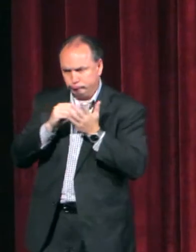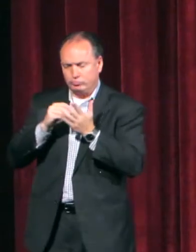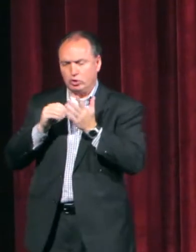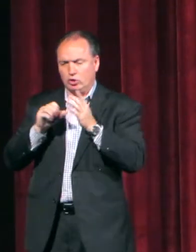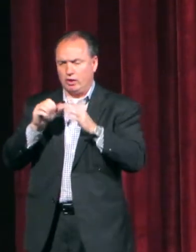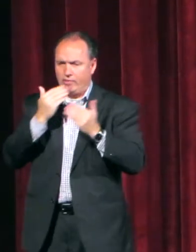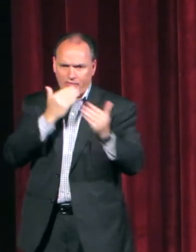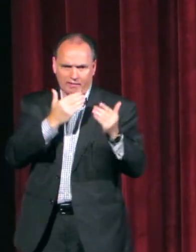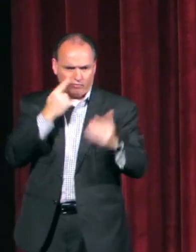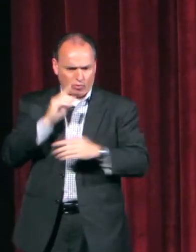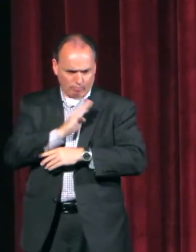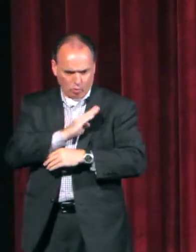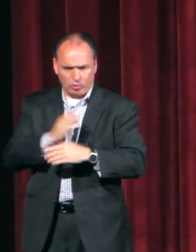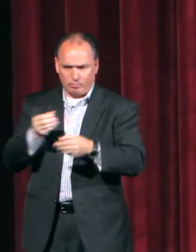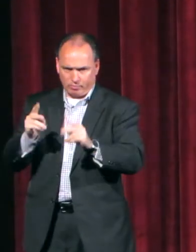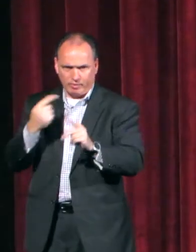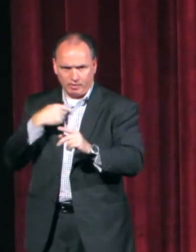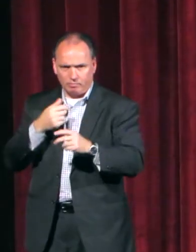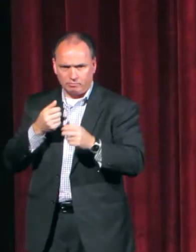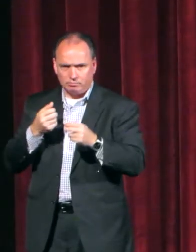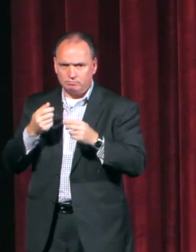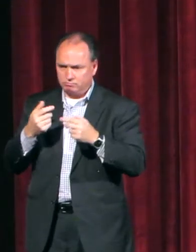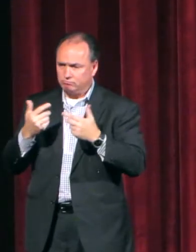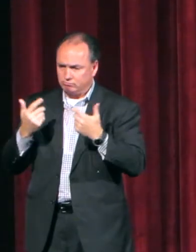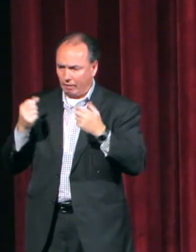board permitting me the opportunity to do that.